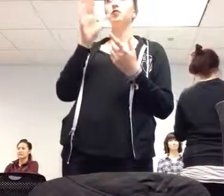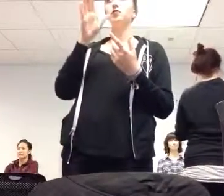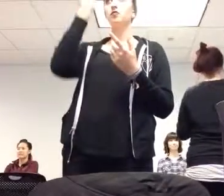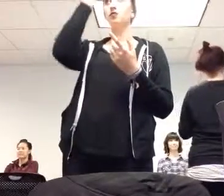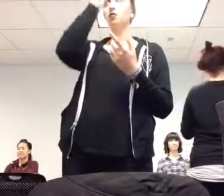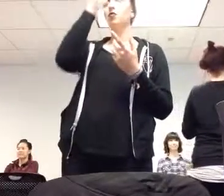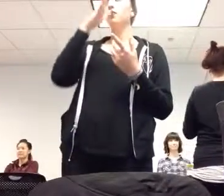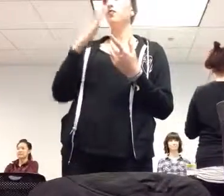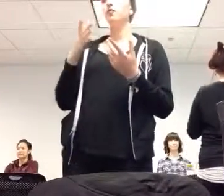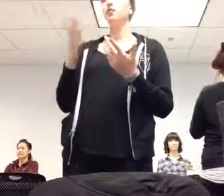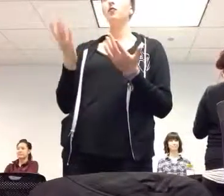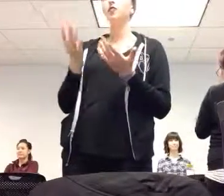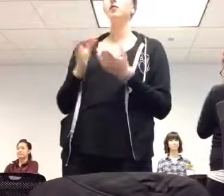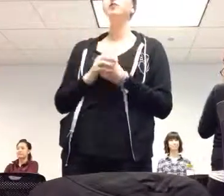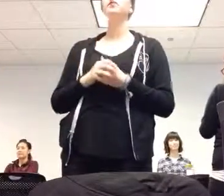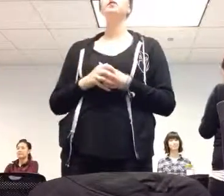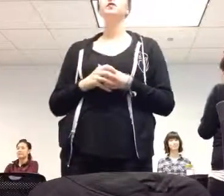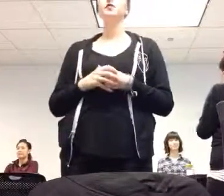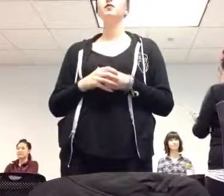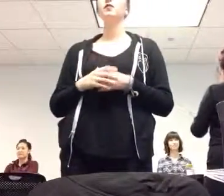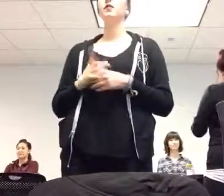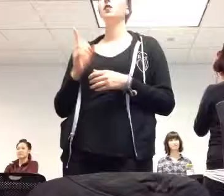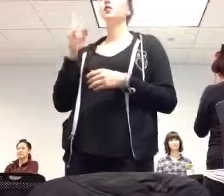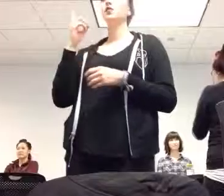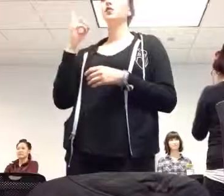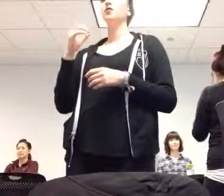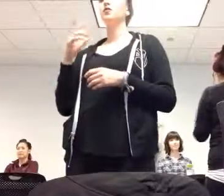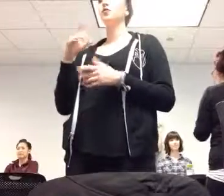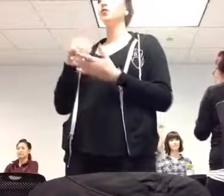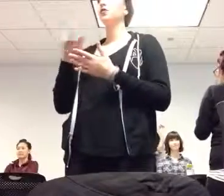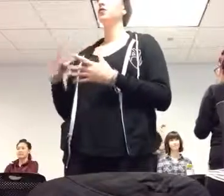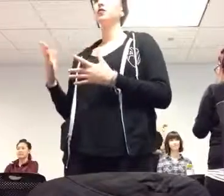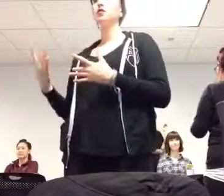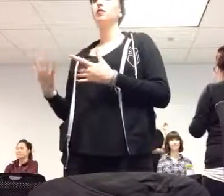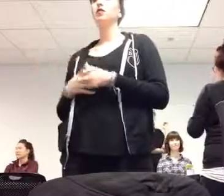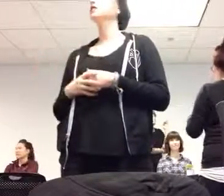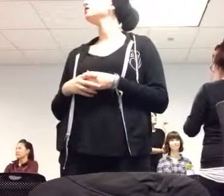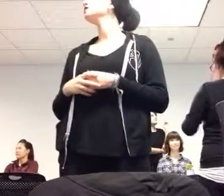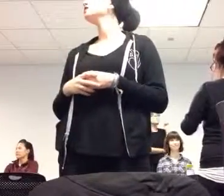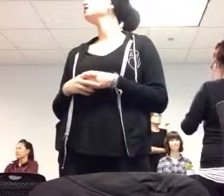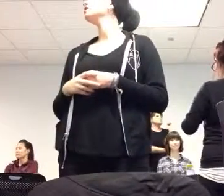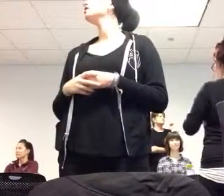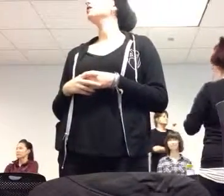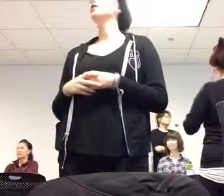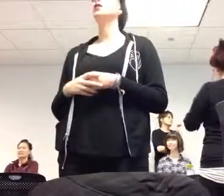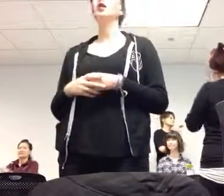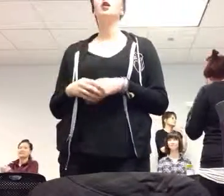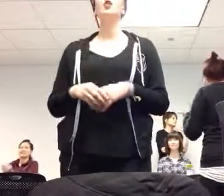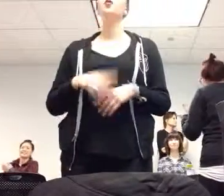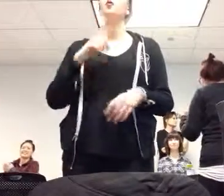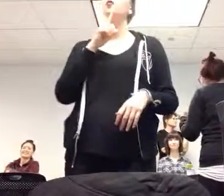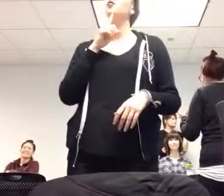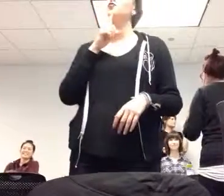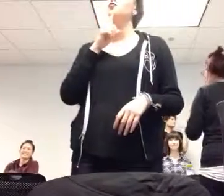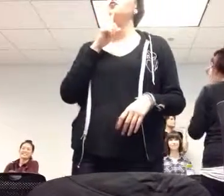just initial reaction to those numbers? Sincerely aghast. Sincerely aghast?